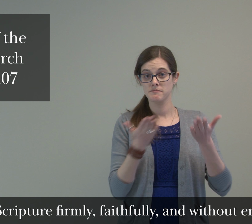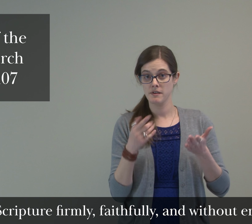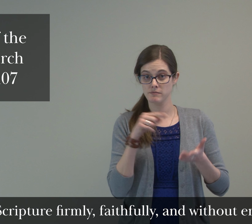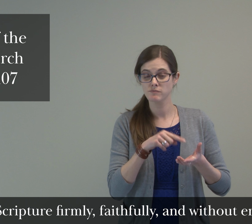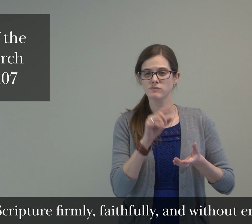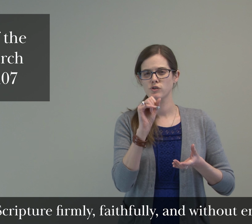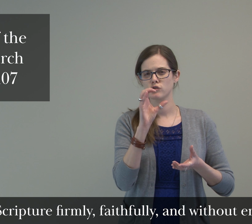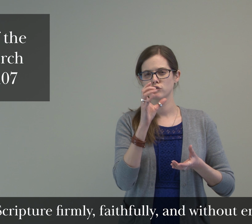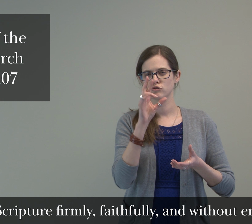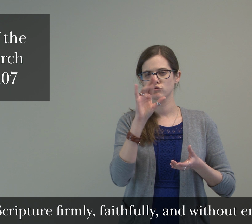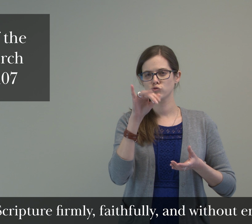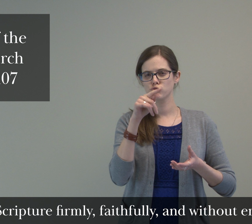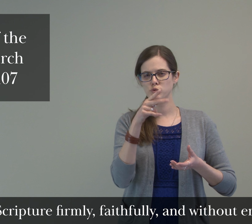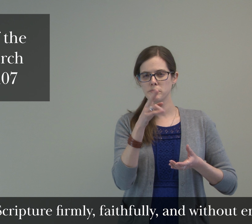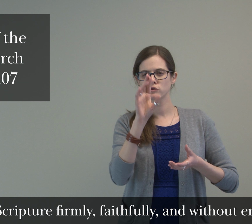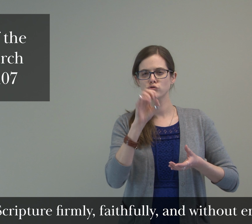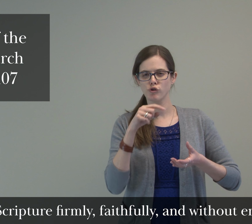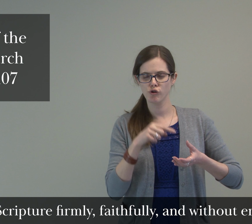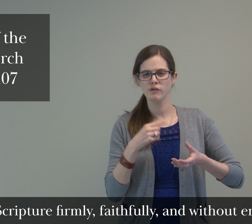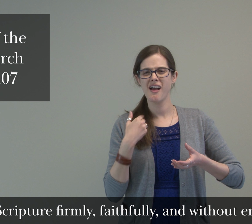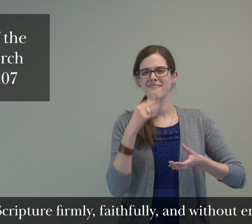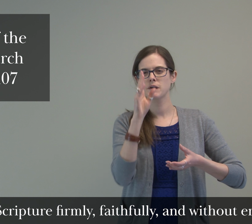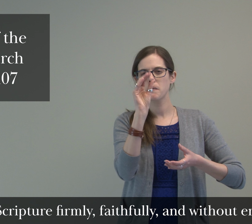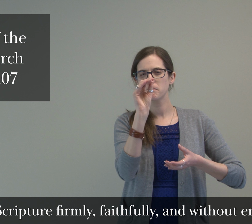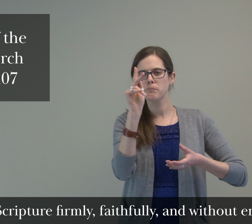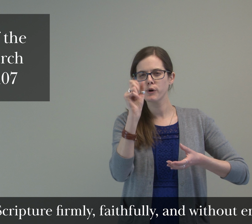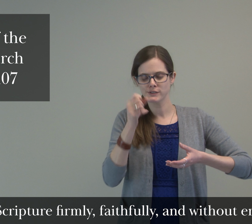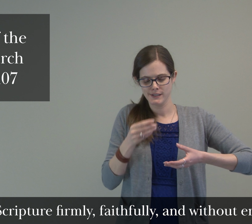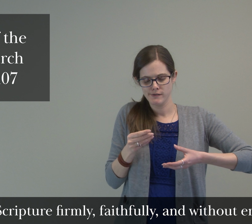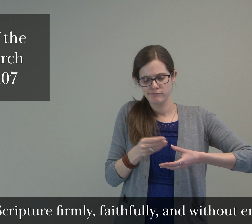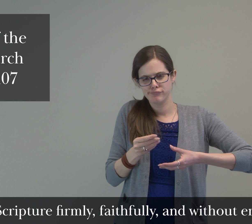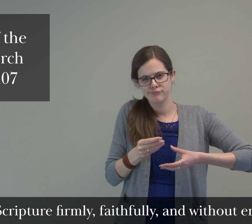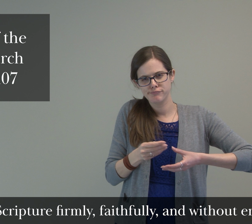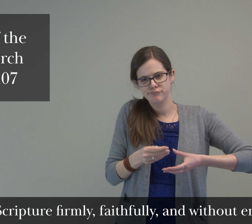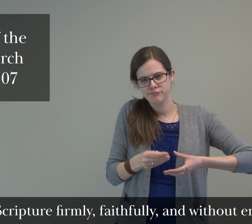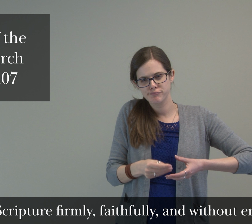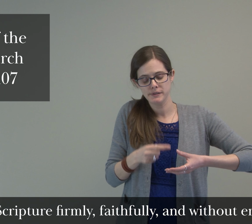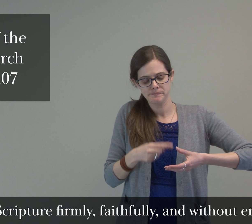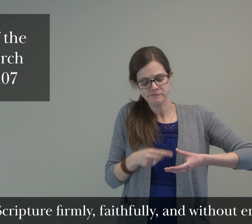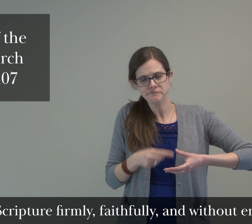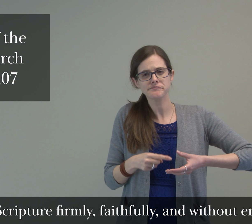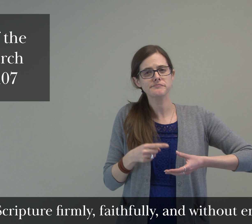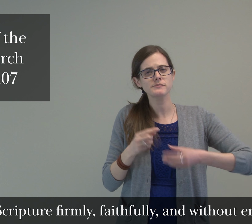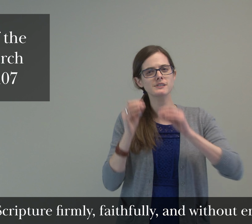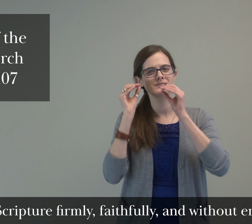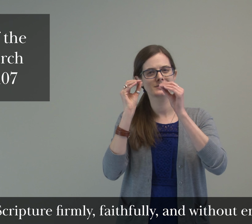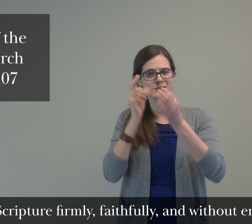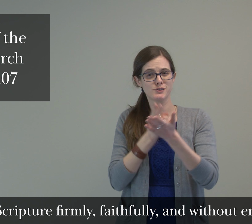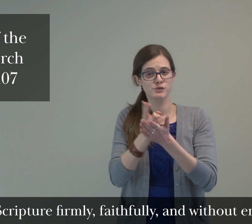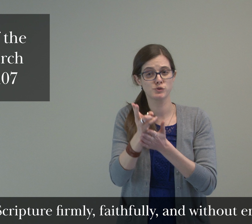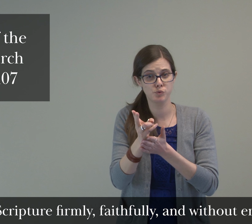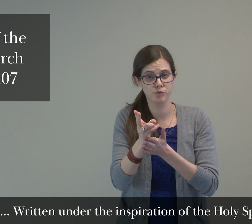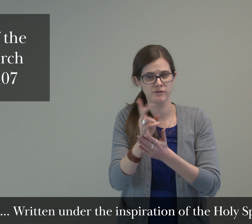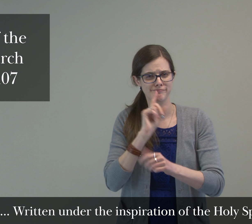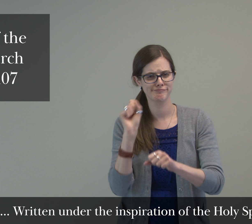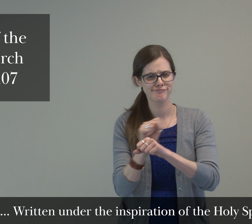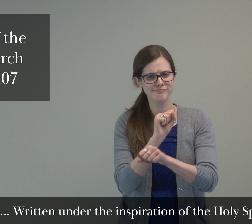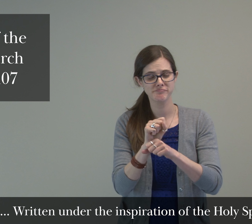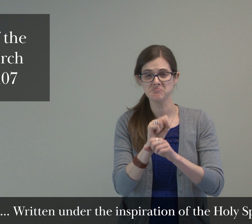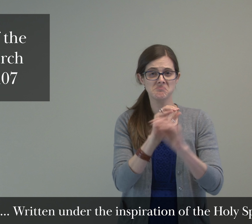The books of scripture firmly, faithfully, and without error teach the truth.